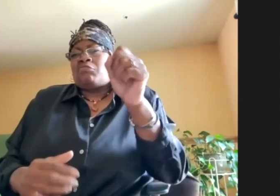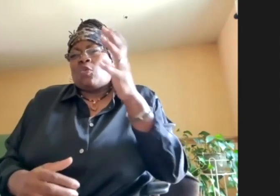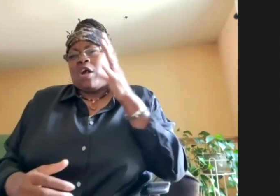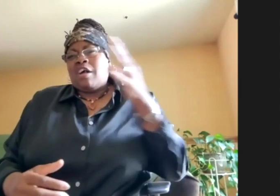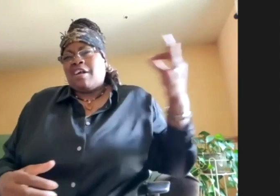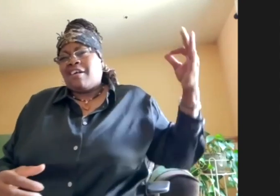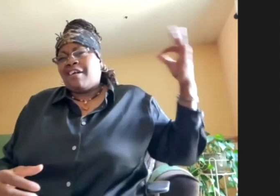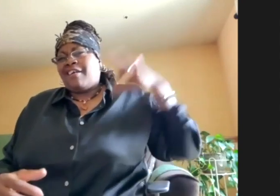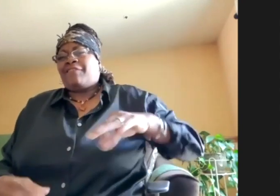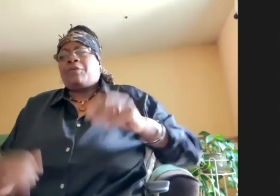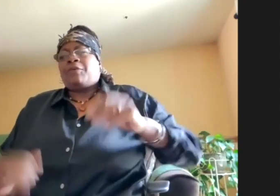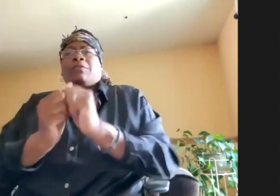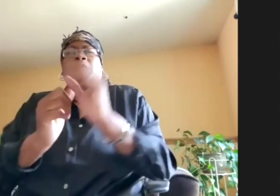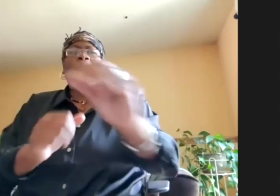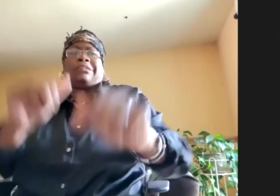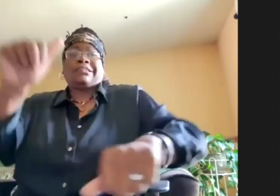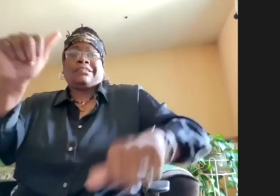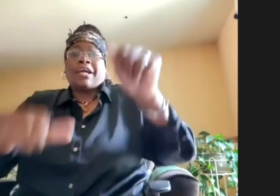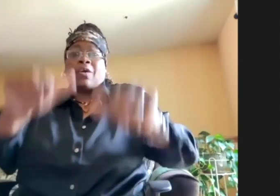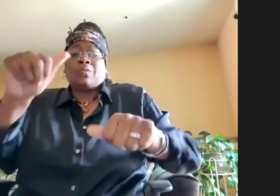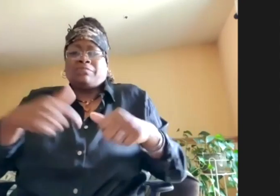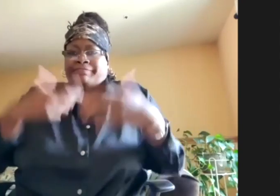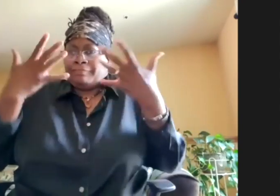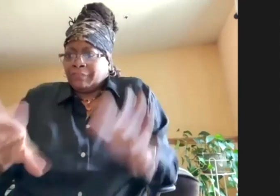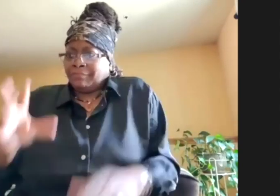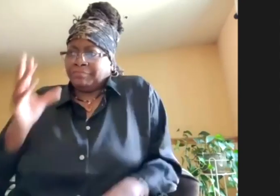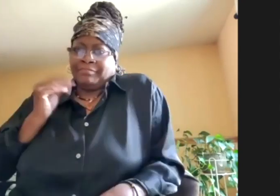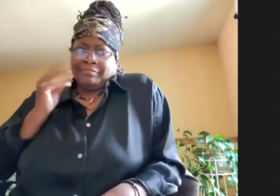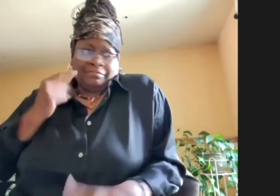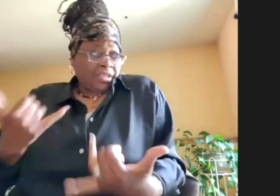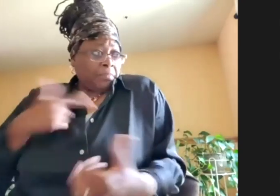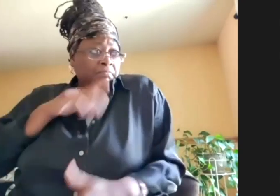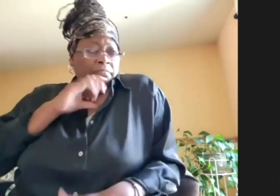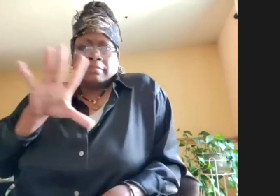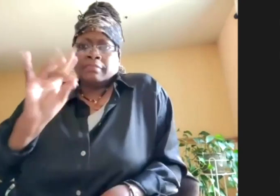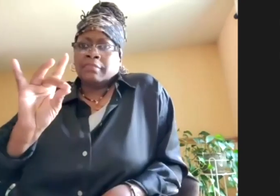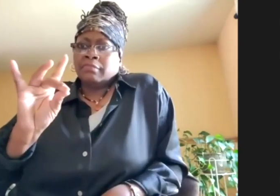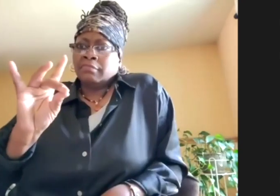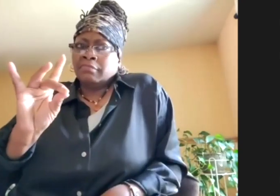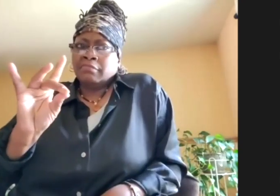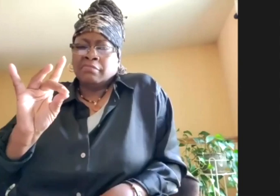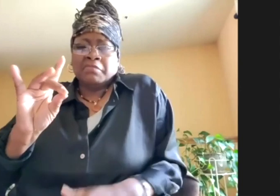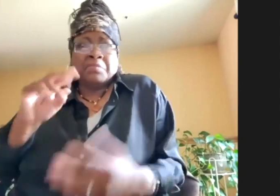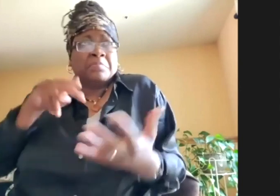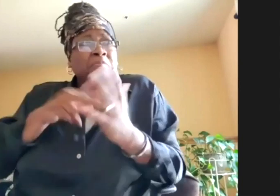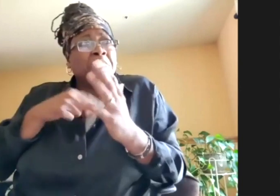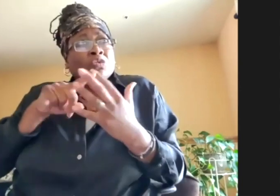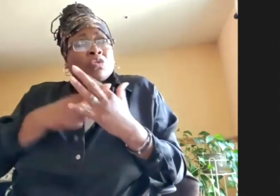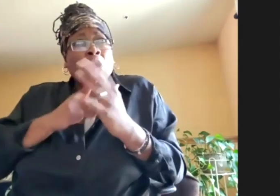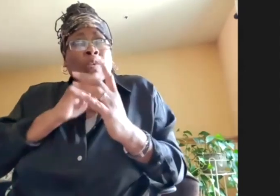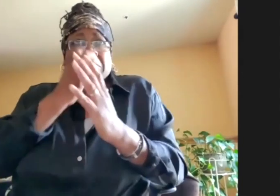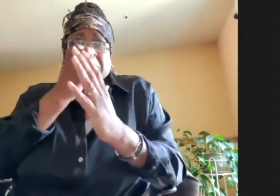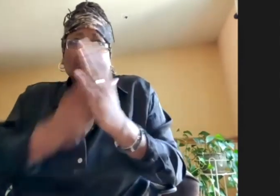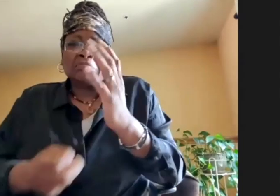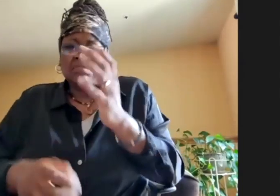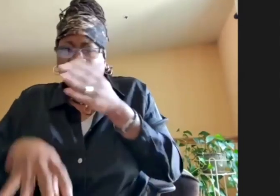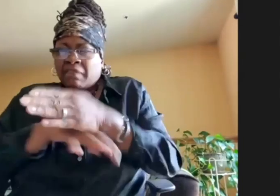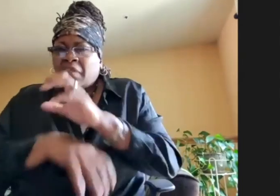could probably excel beyond their counterparts. I have no doubt about that. You know, I'm 58 right now, and